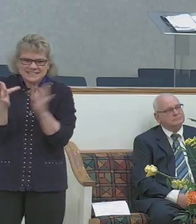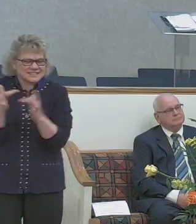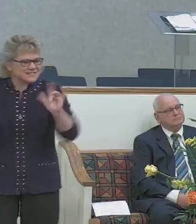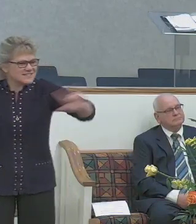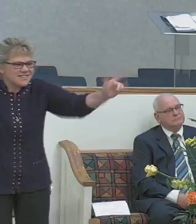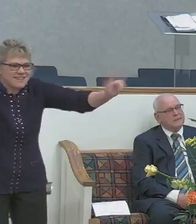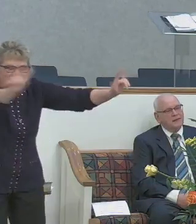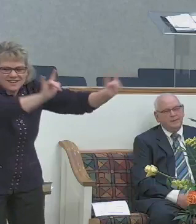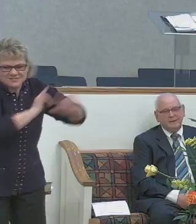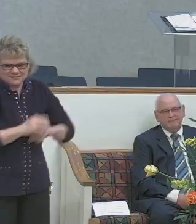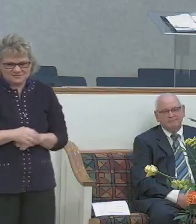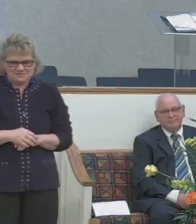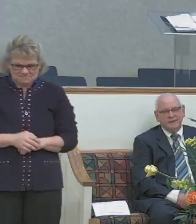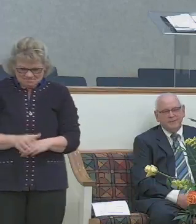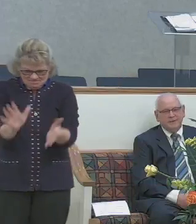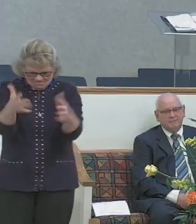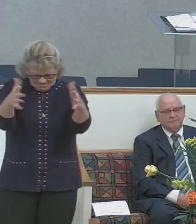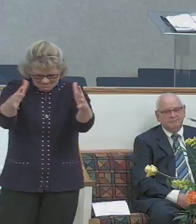all.